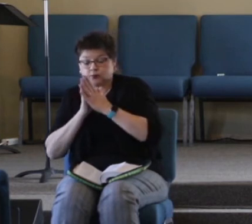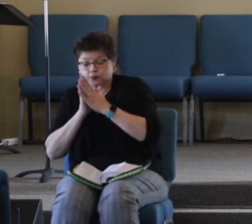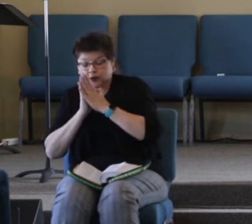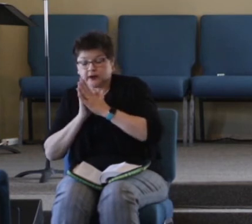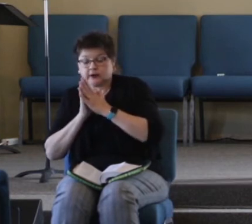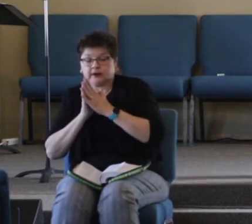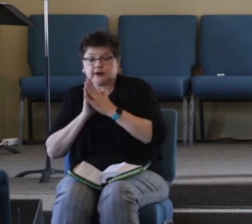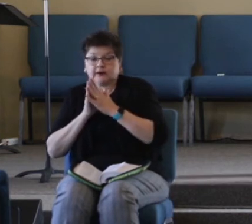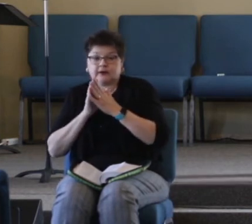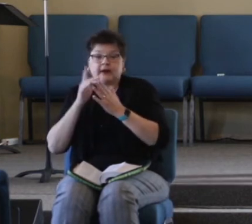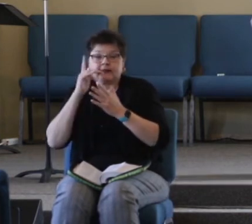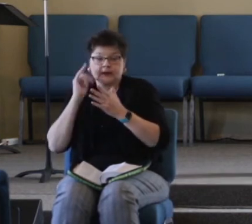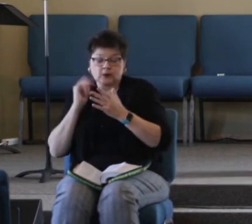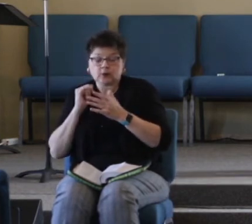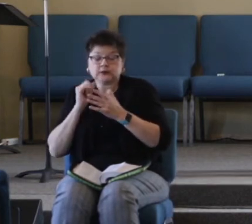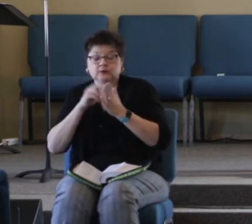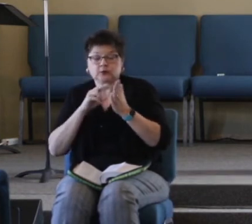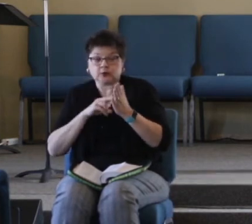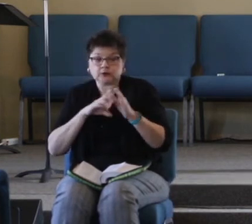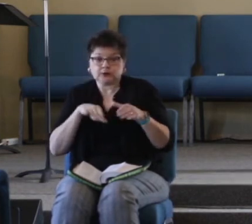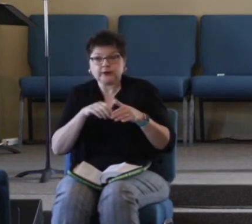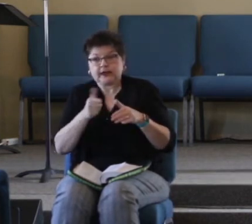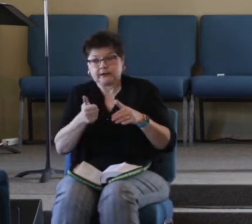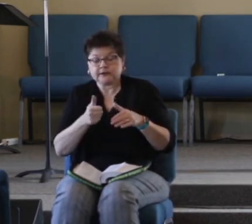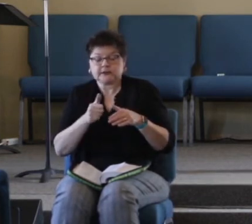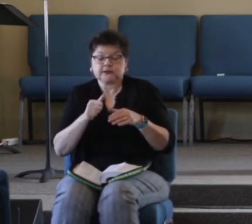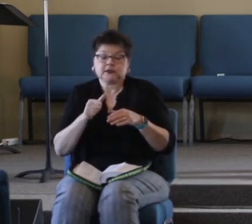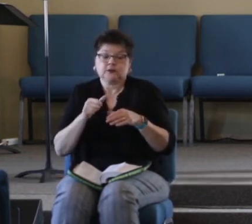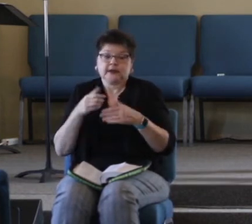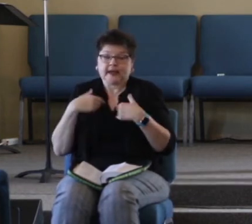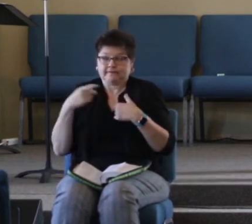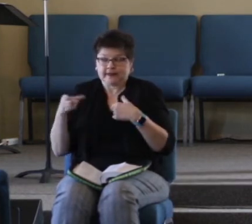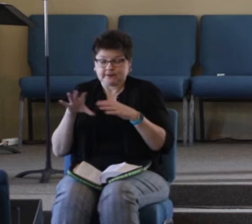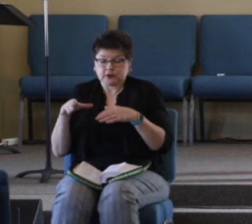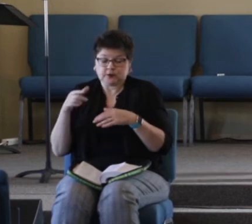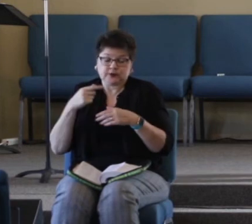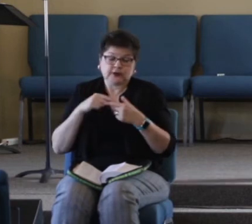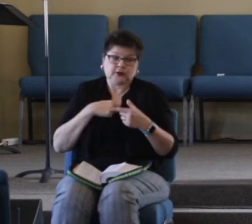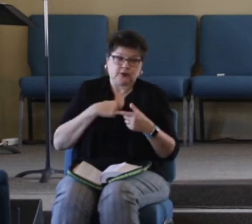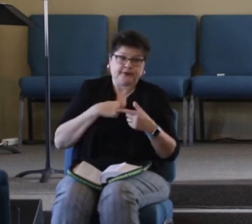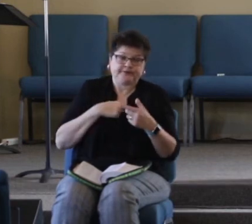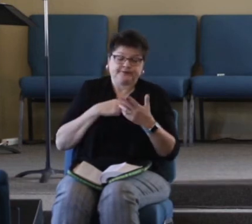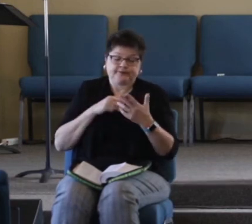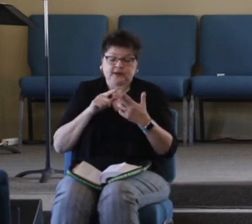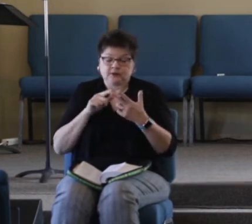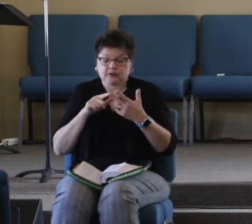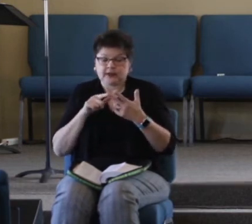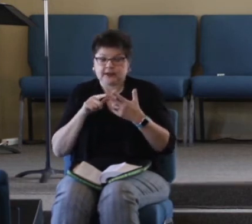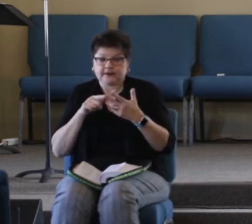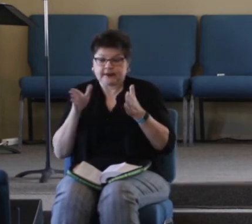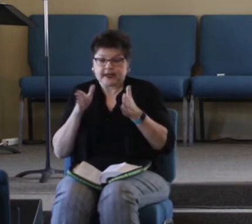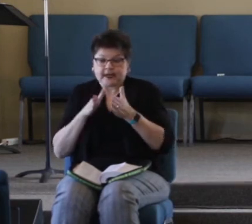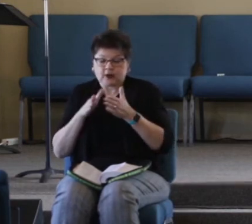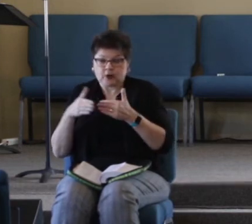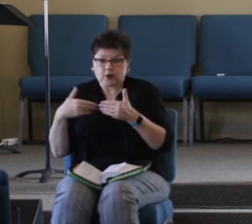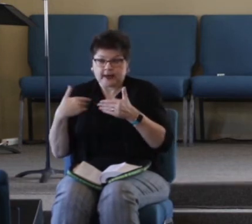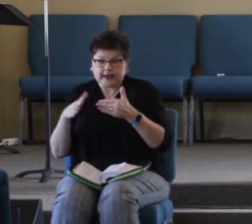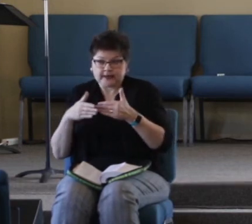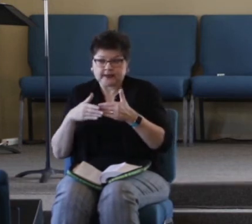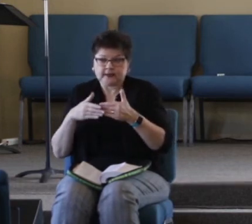you. That there are two gates. There's a narrow one and there's a wide one. You have to choose which one you're going